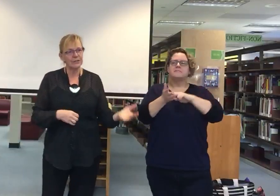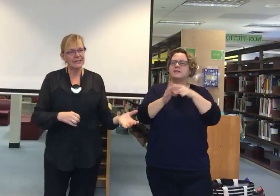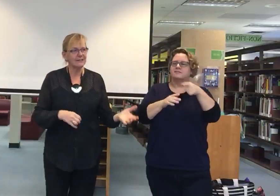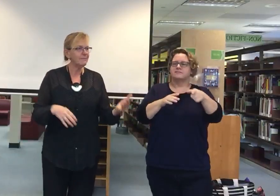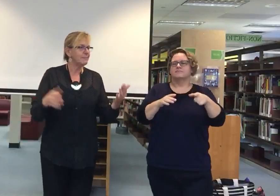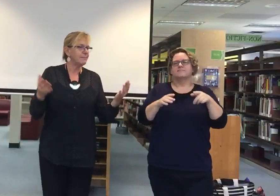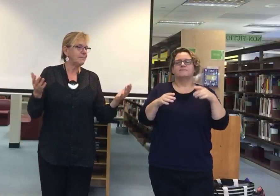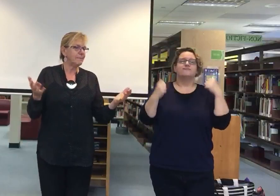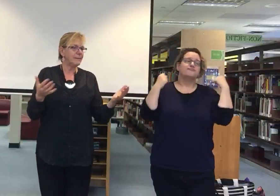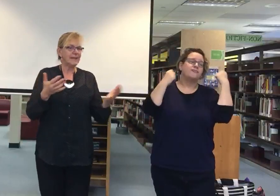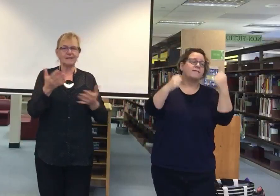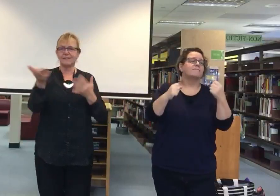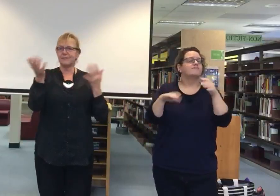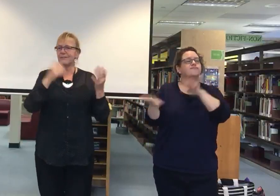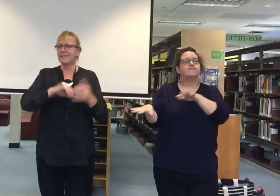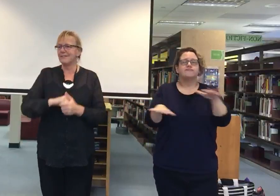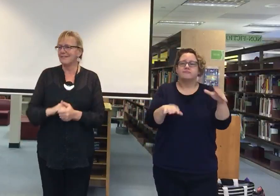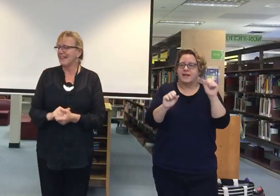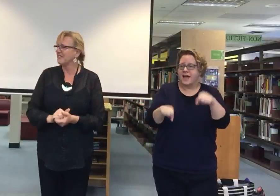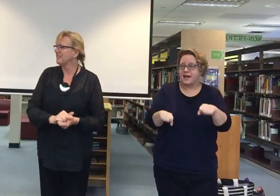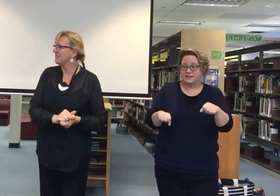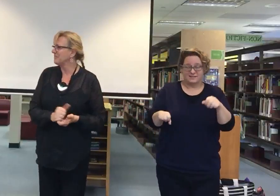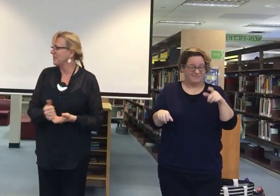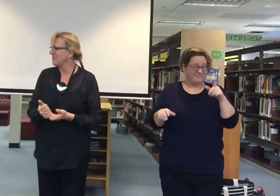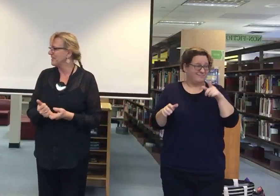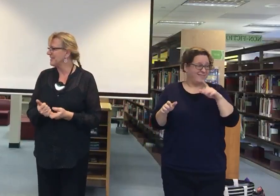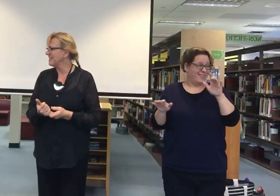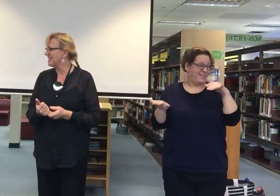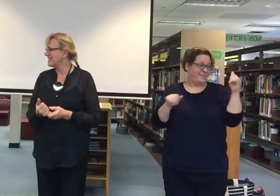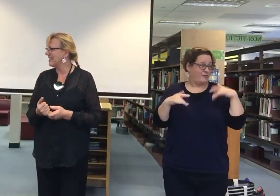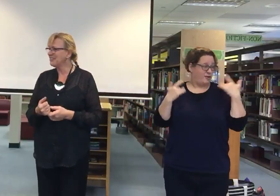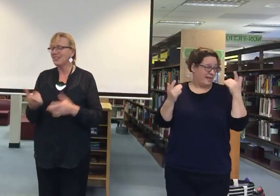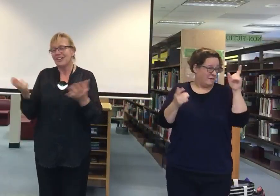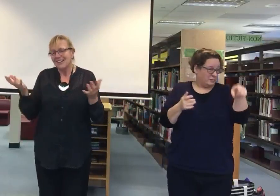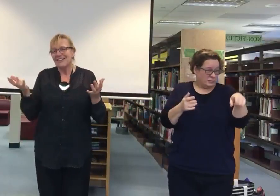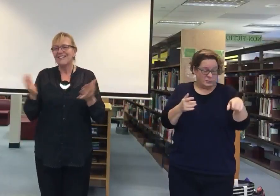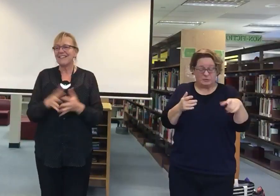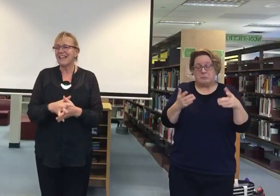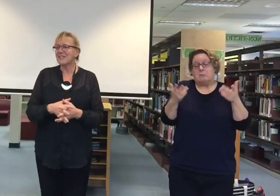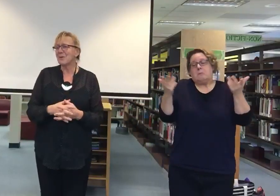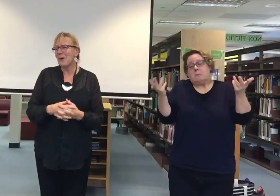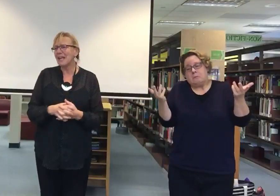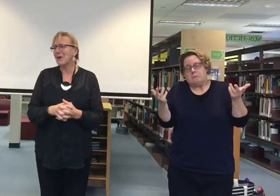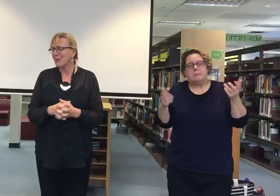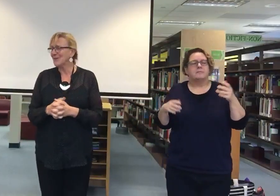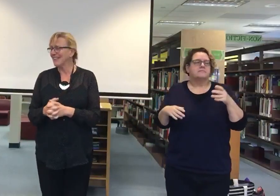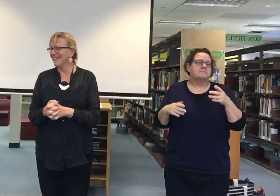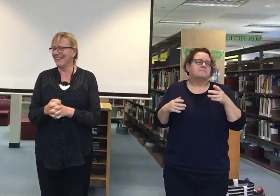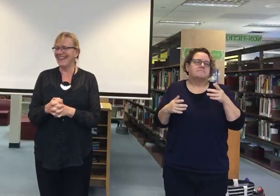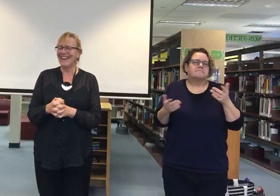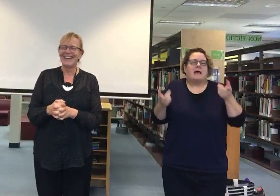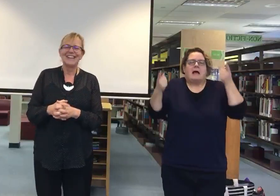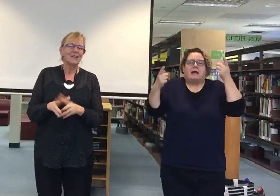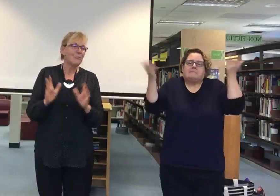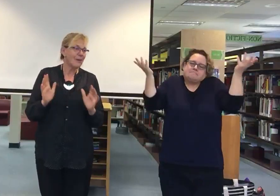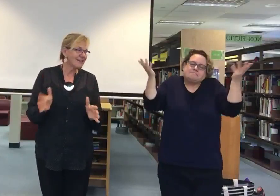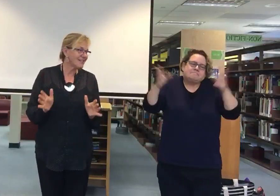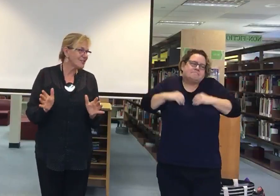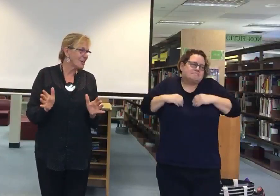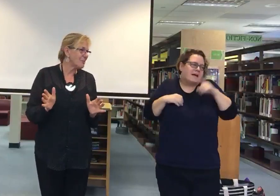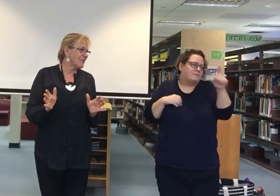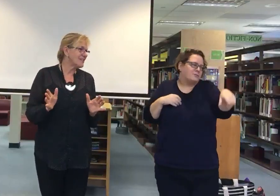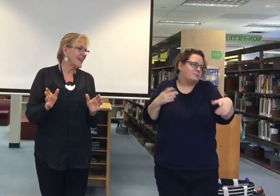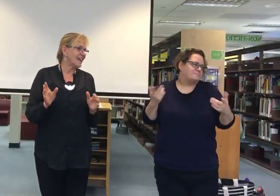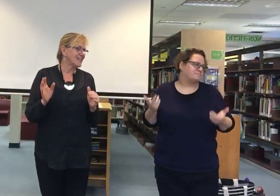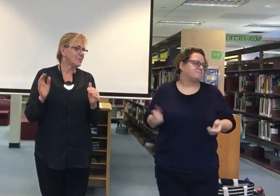leave early because of technical difficulties and the such, then that's the way it goes. The